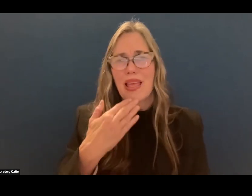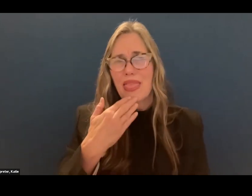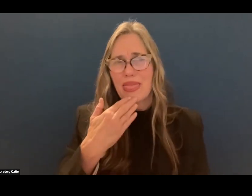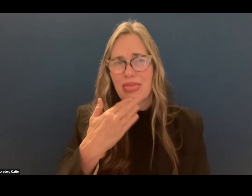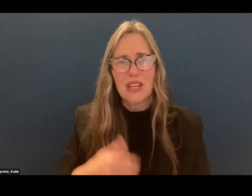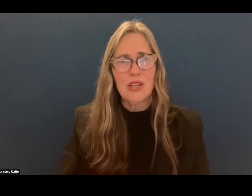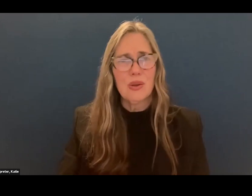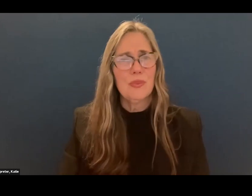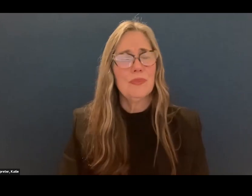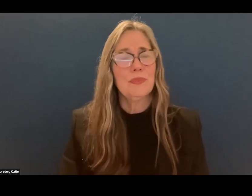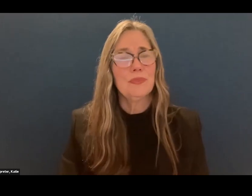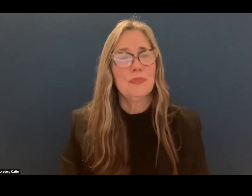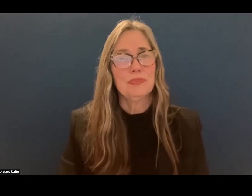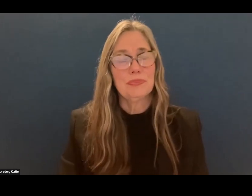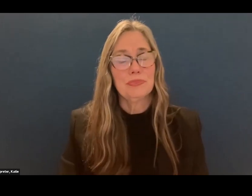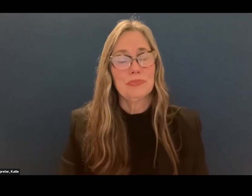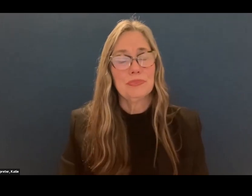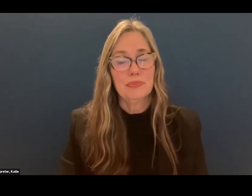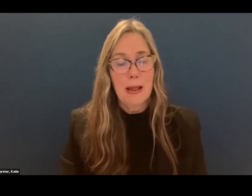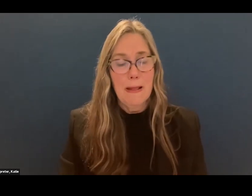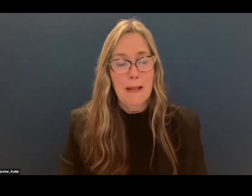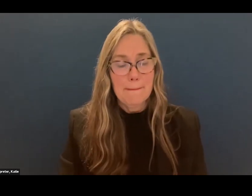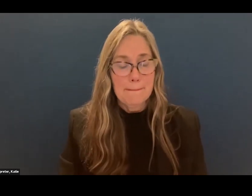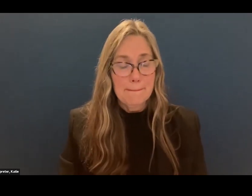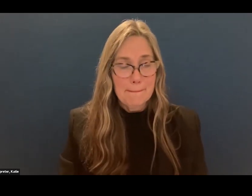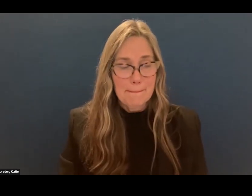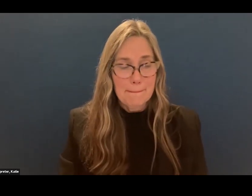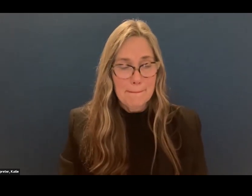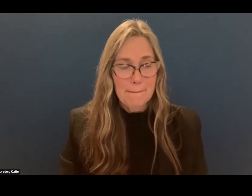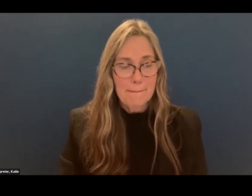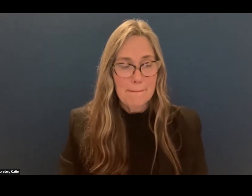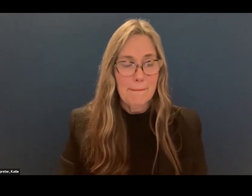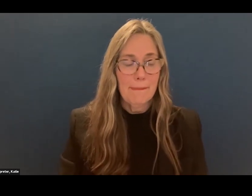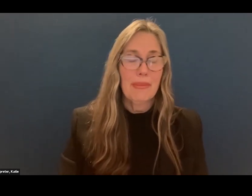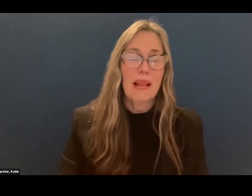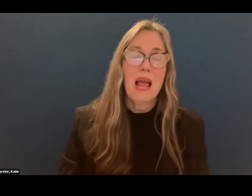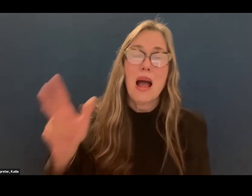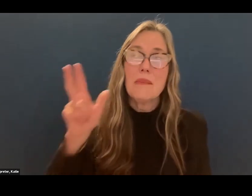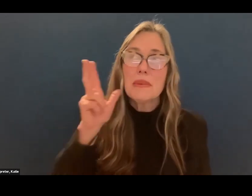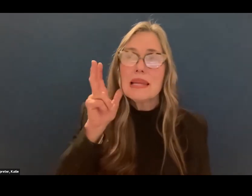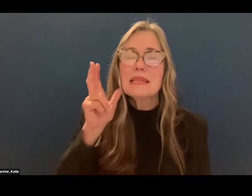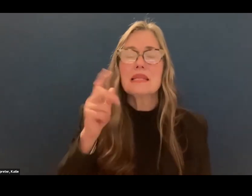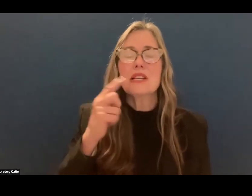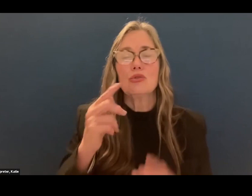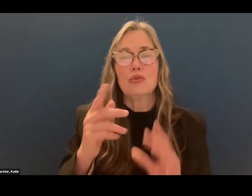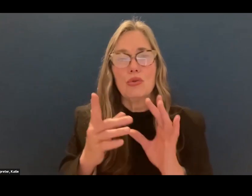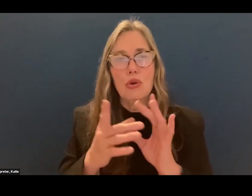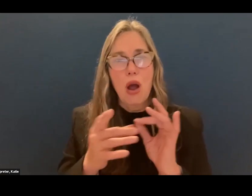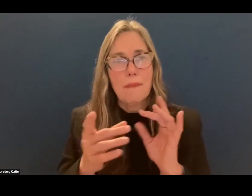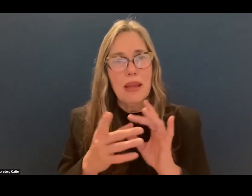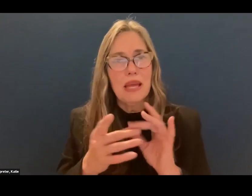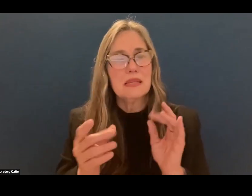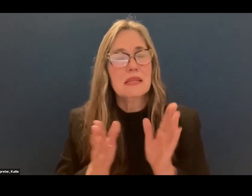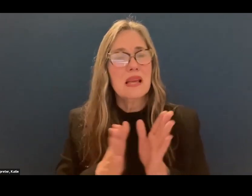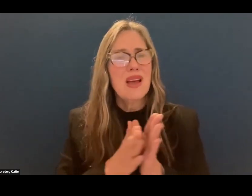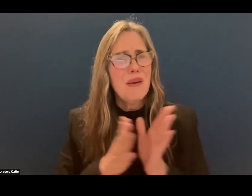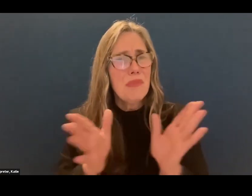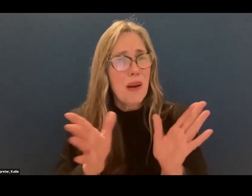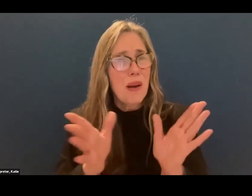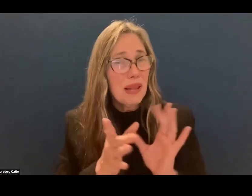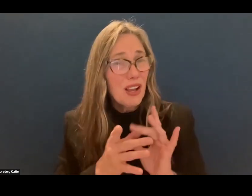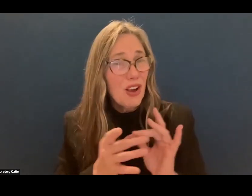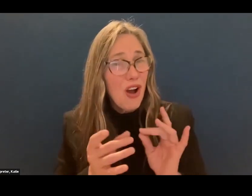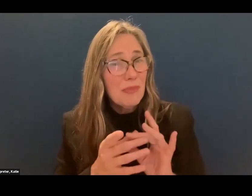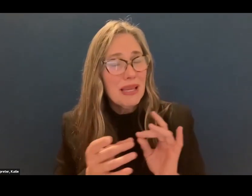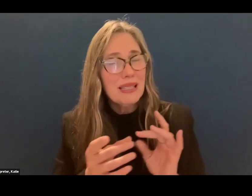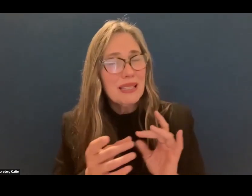For me, I'm listening to comments, I'm listening to the public comment and kind of this conversation,